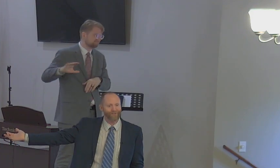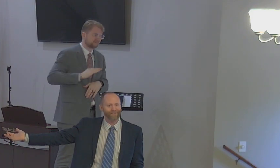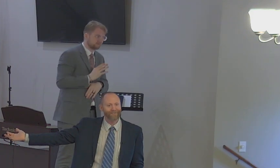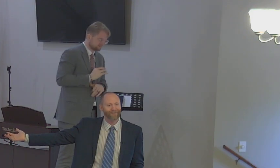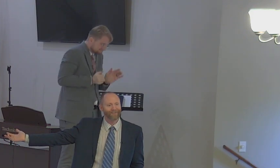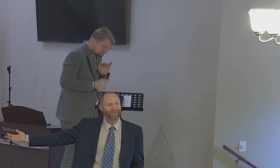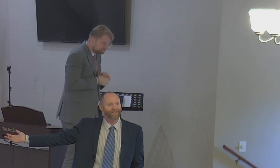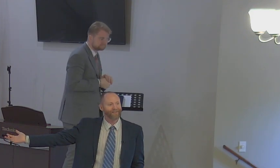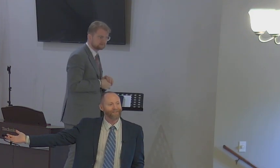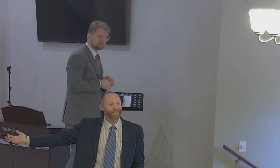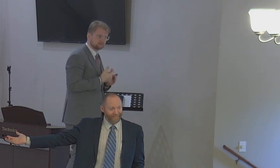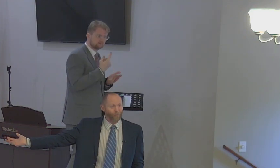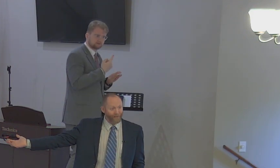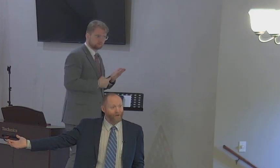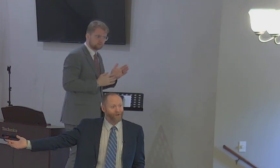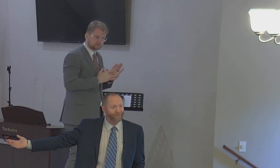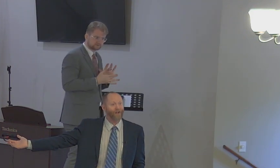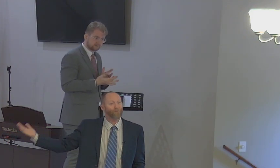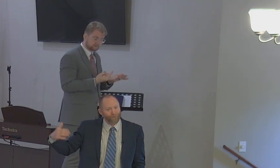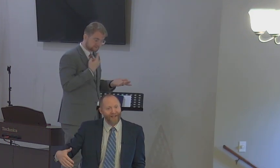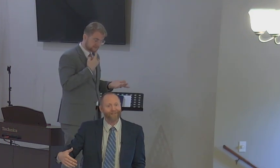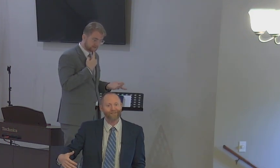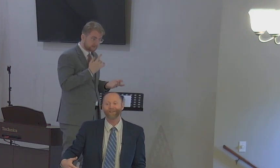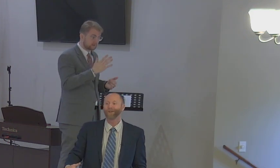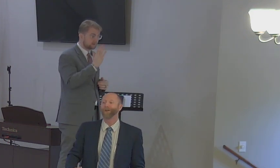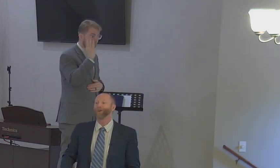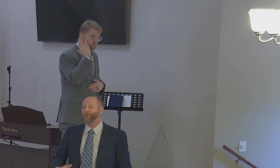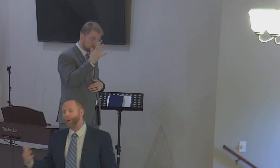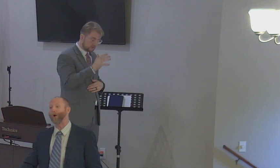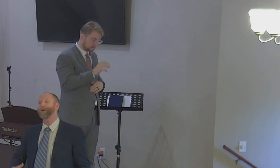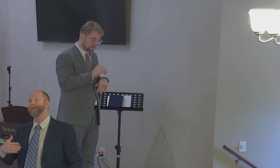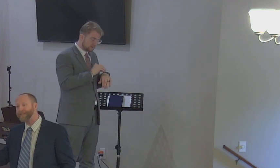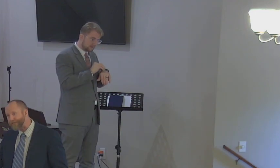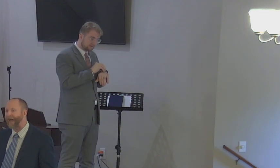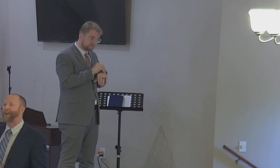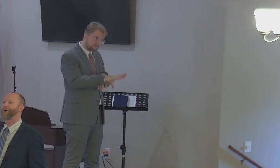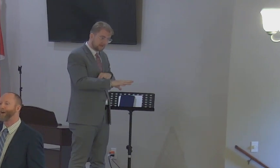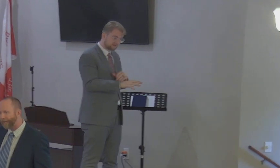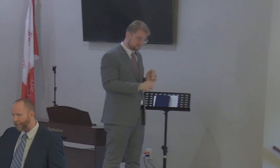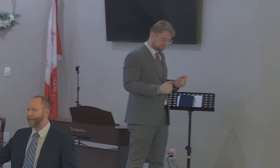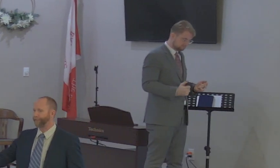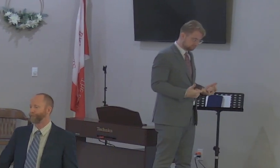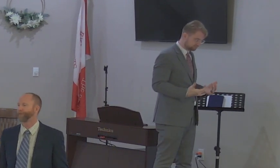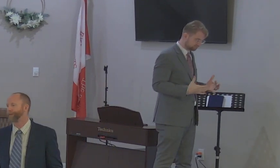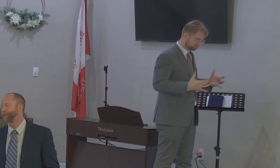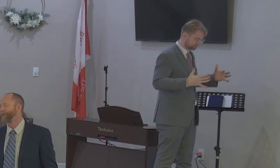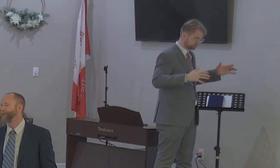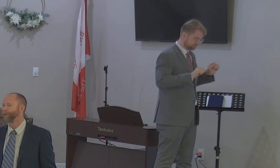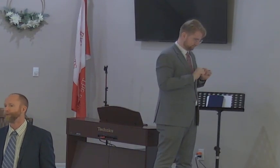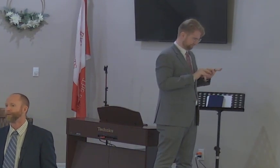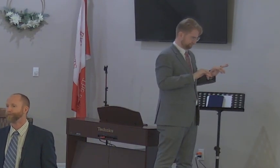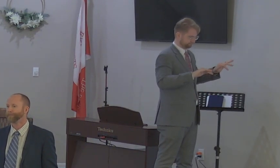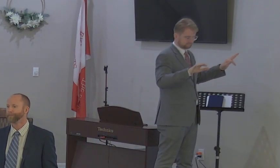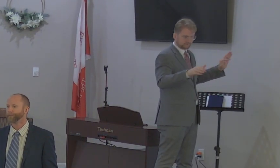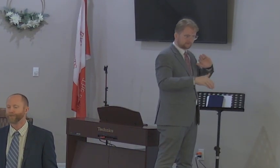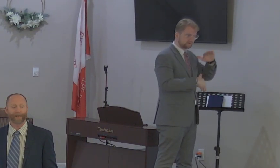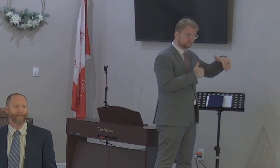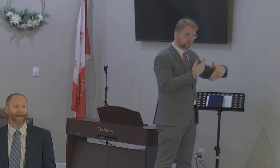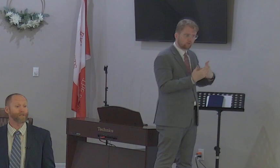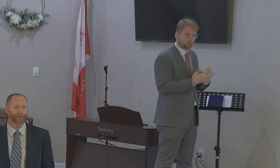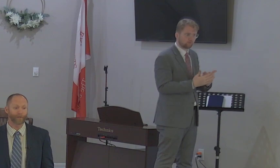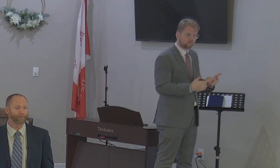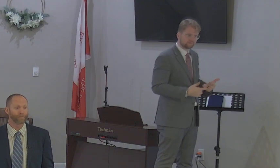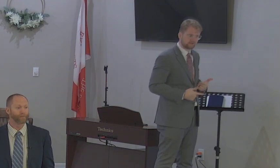us? It will affect your entire life. It's